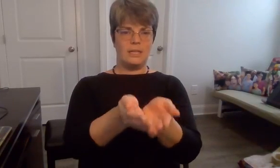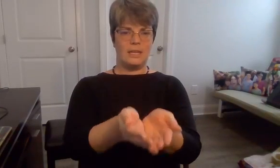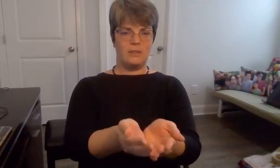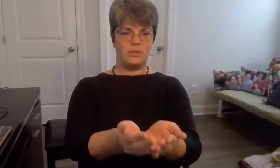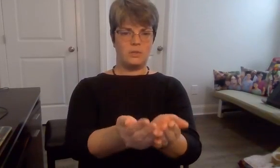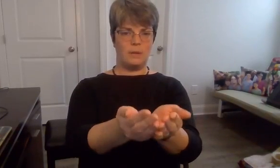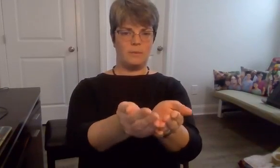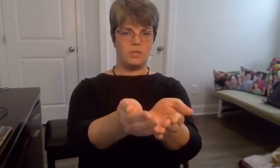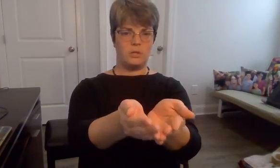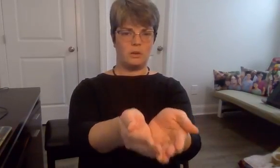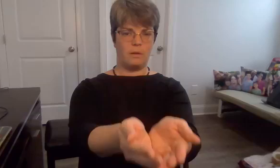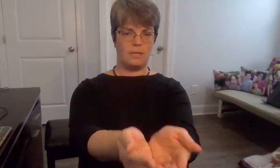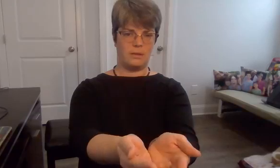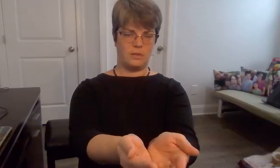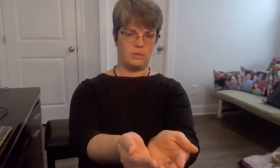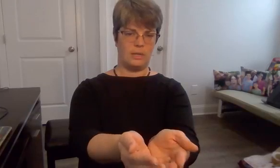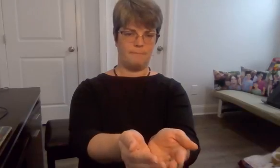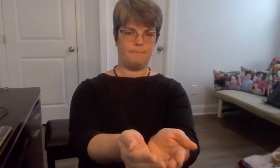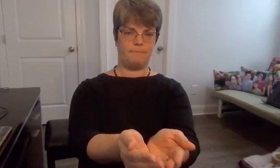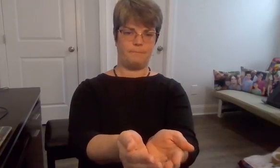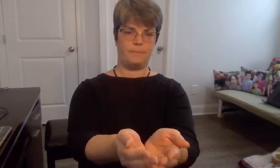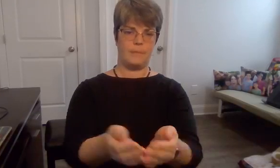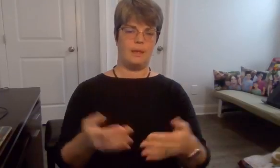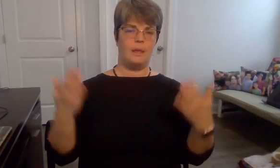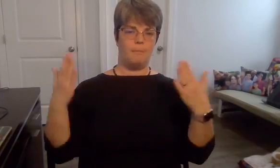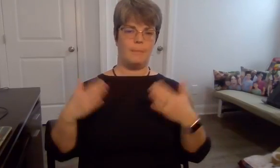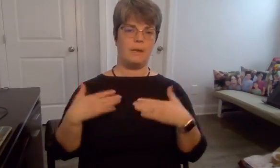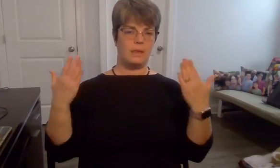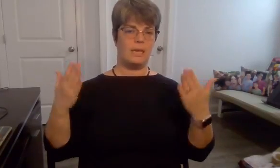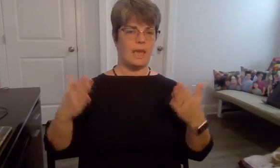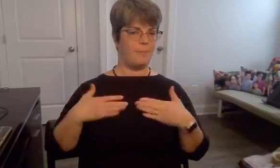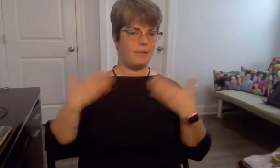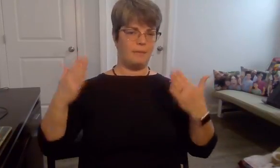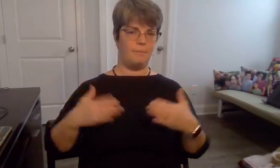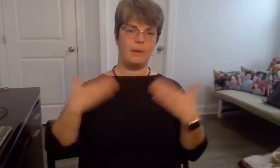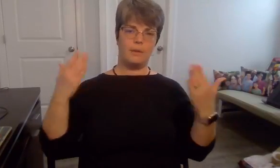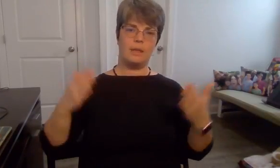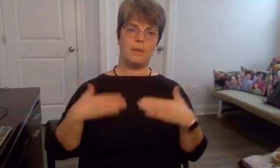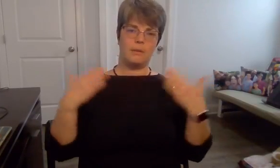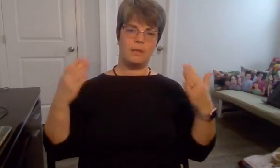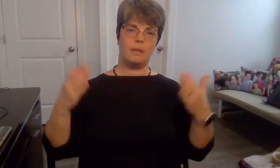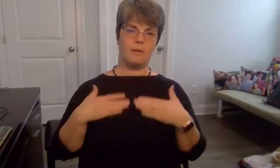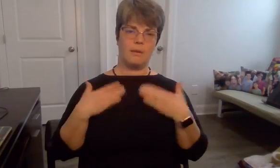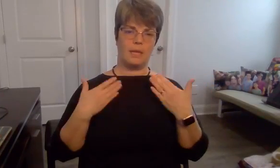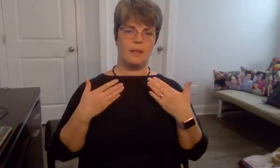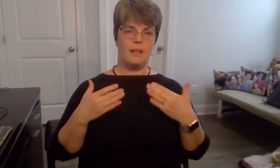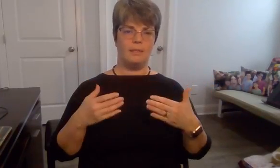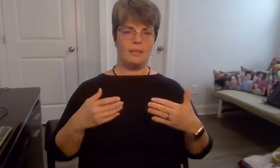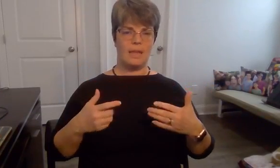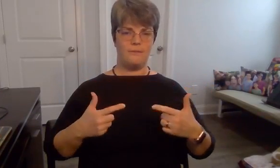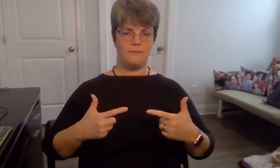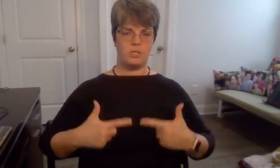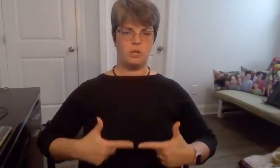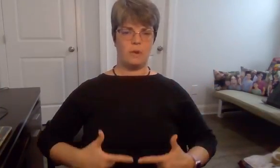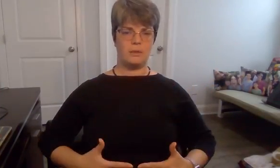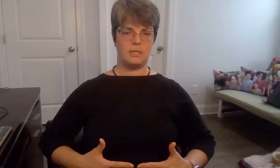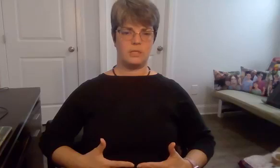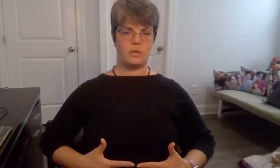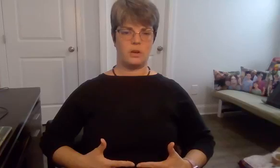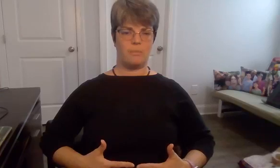down the stream. You show it going down the stream. Merrily, happily, merrily, merrily, merrily. Life is two L's that start on your belly